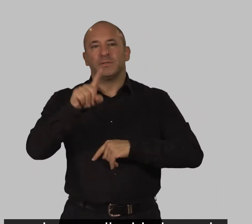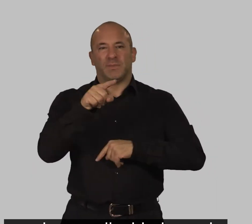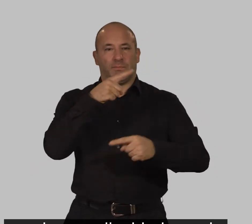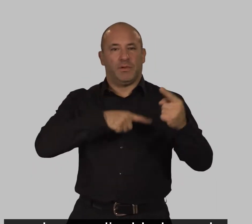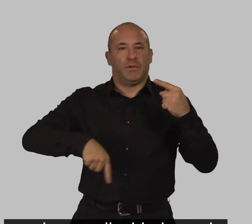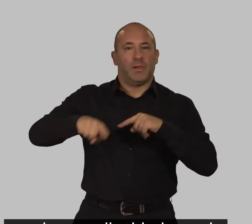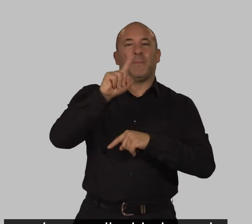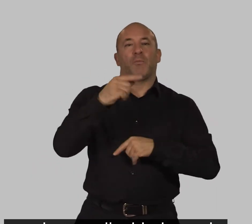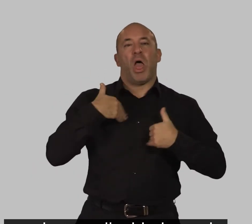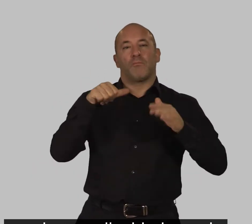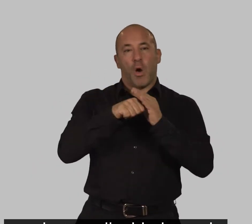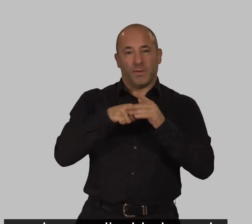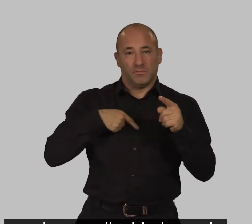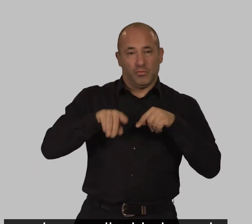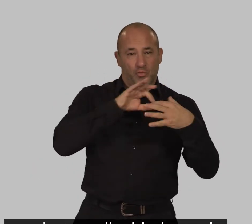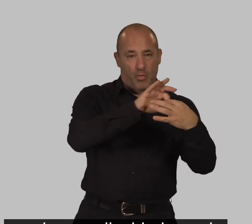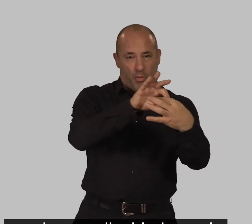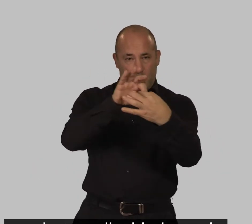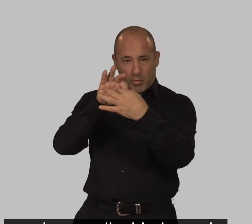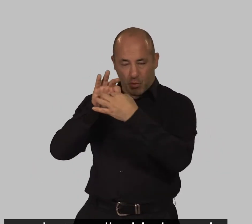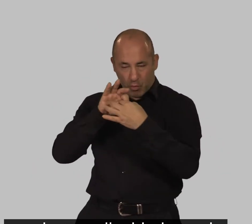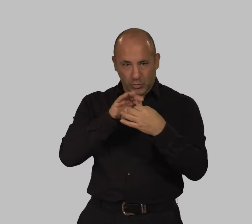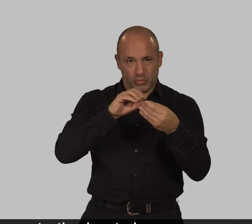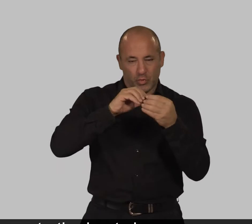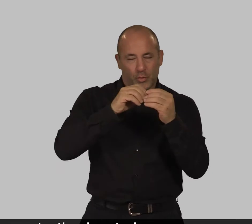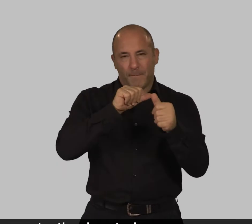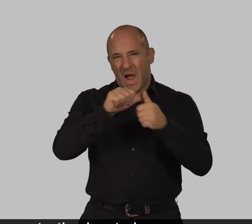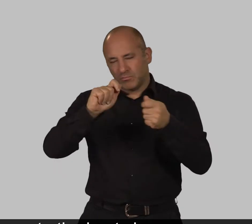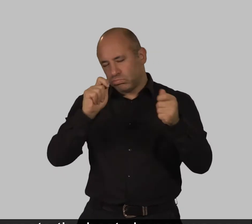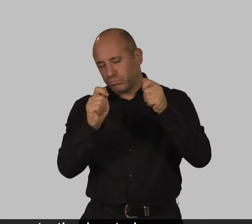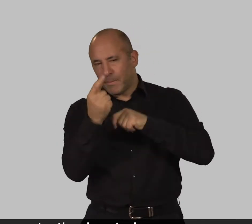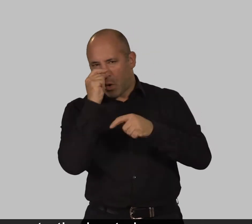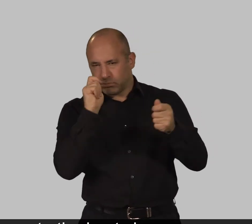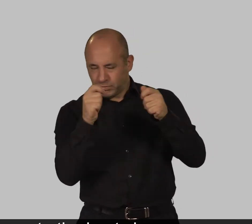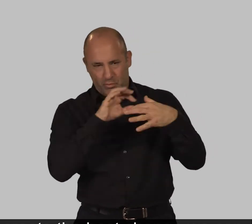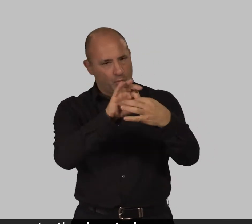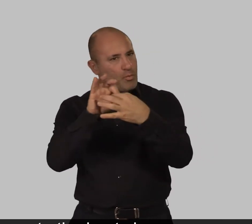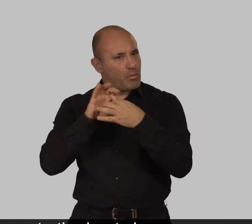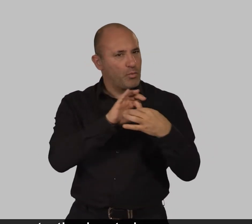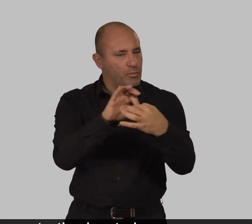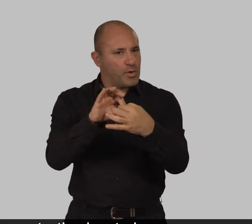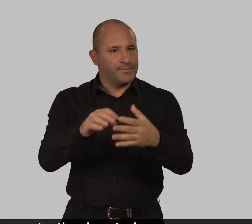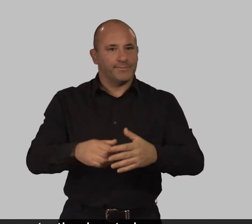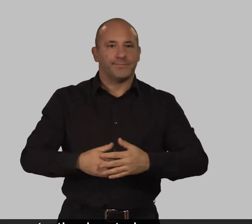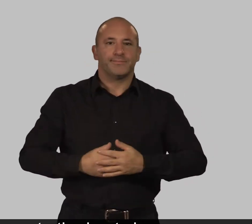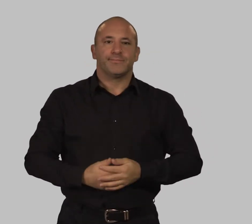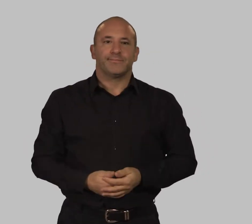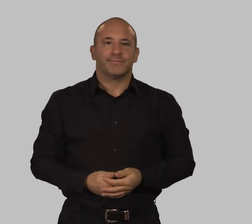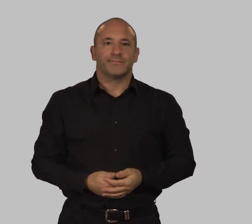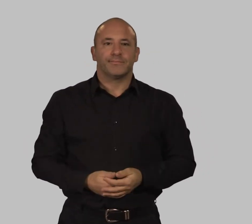employers, disabled people and people with health conditions to create the best change we can.